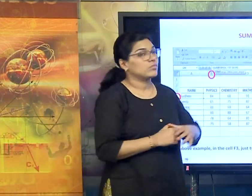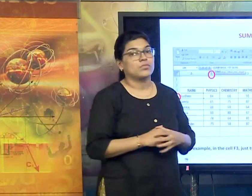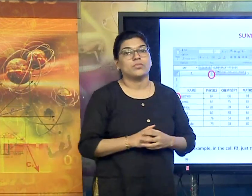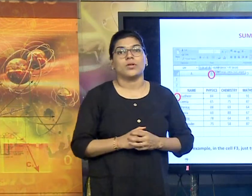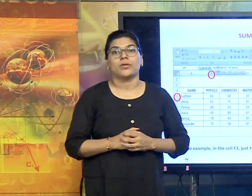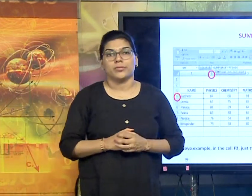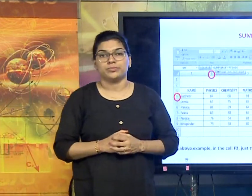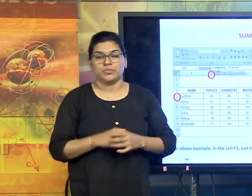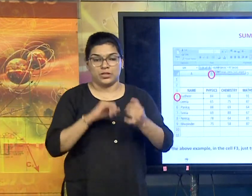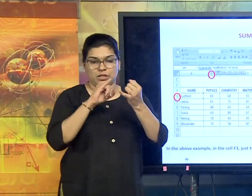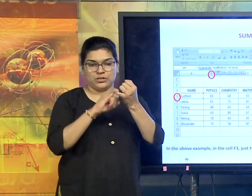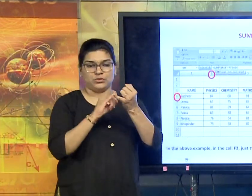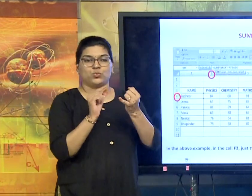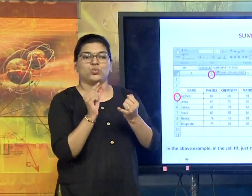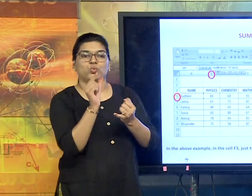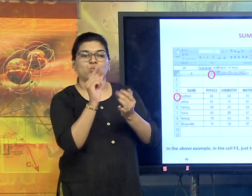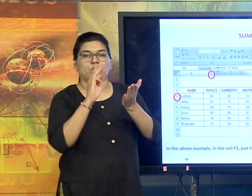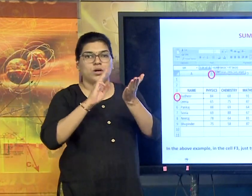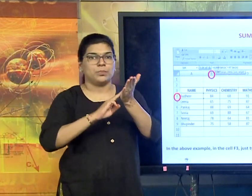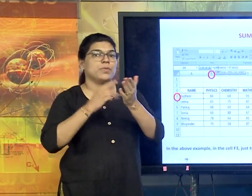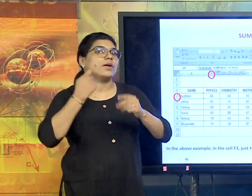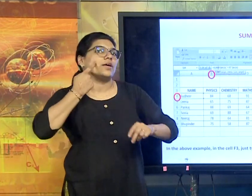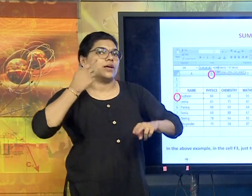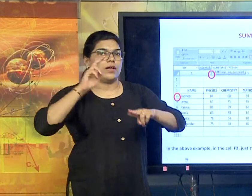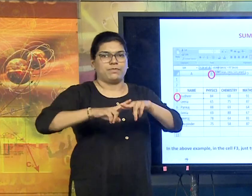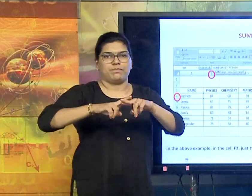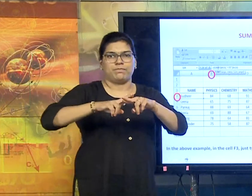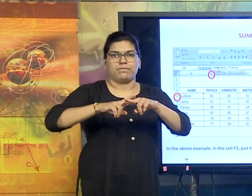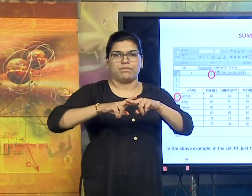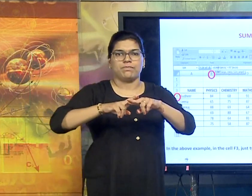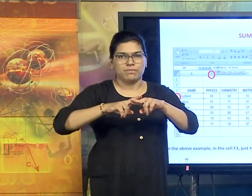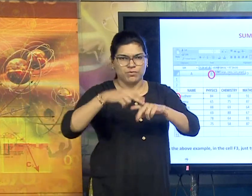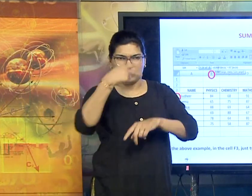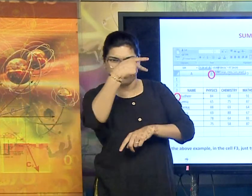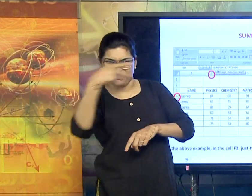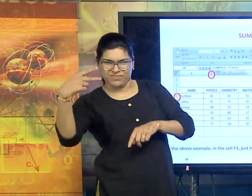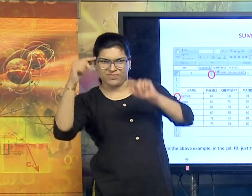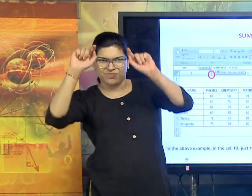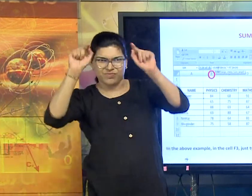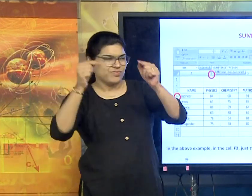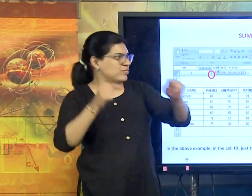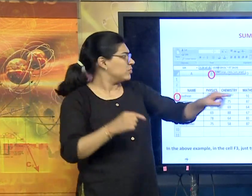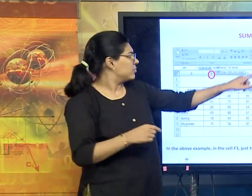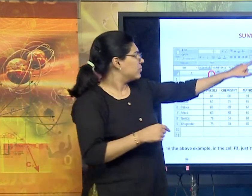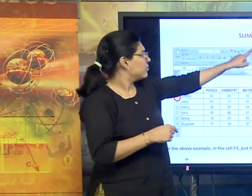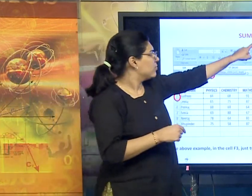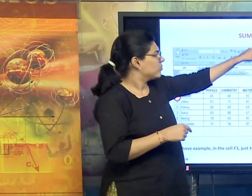Here we have this SUMIF, sum if formula.